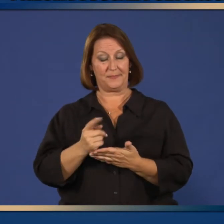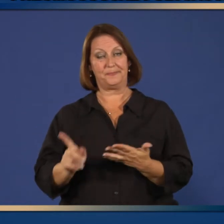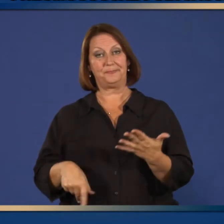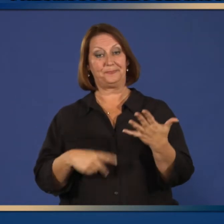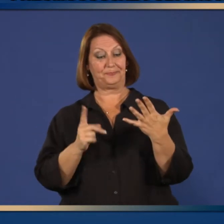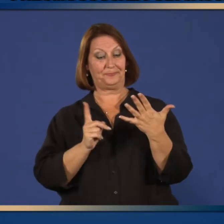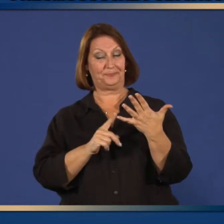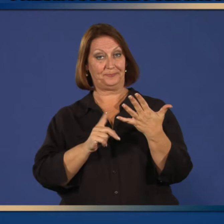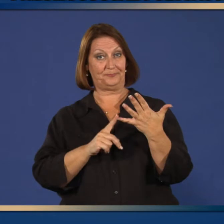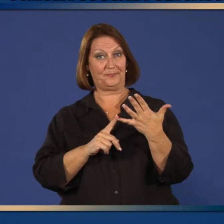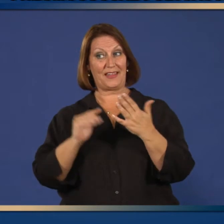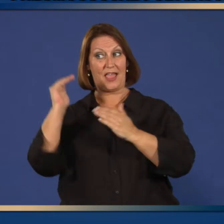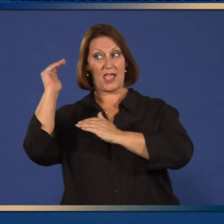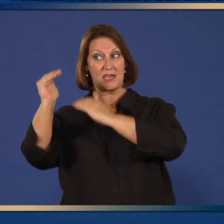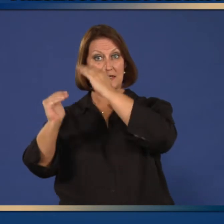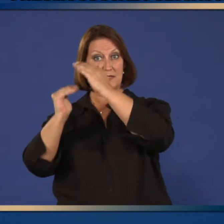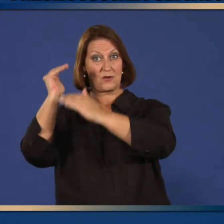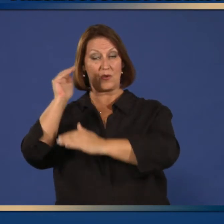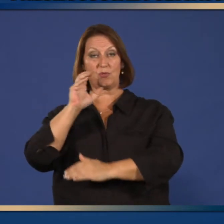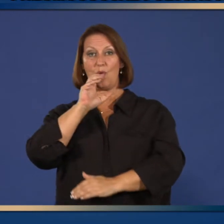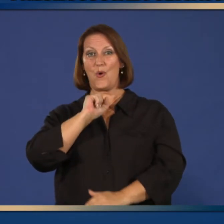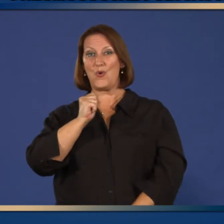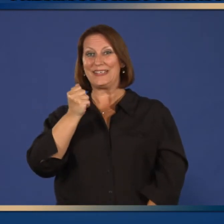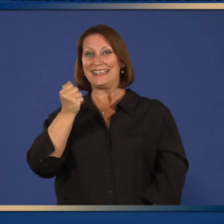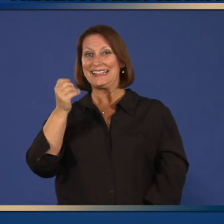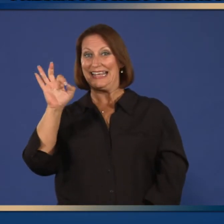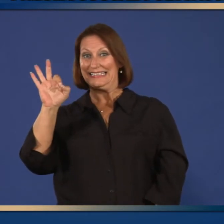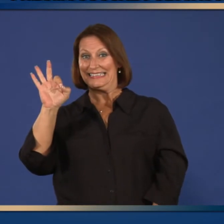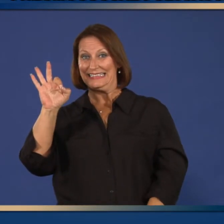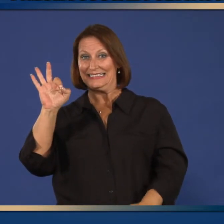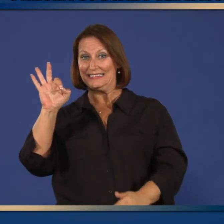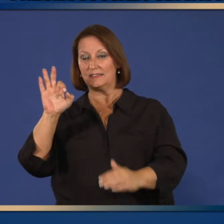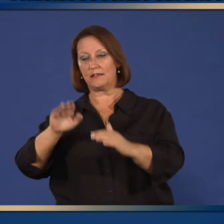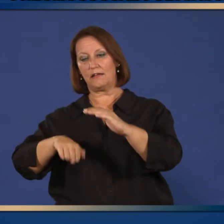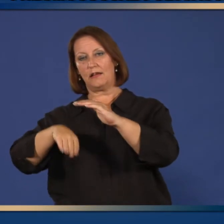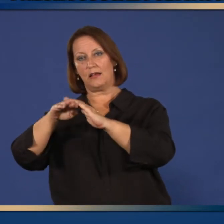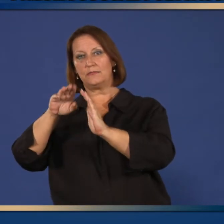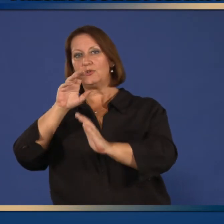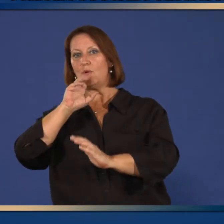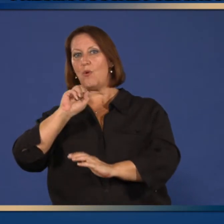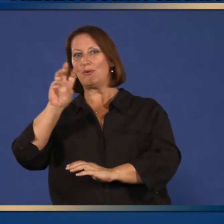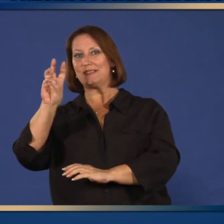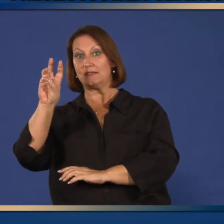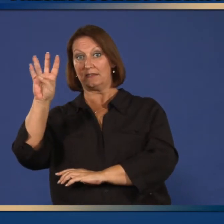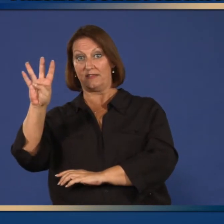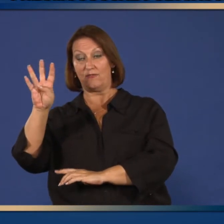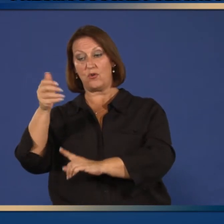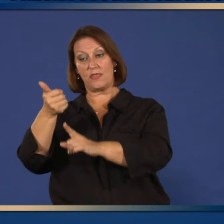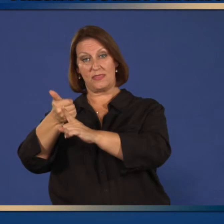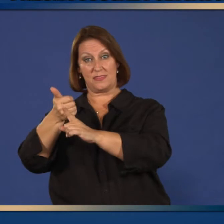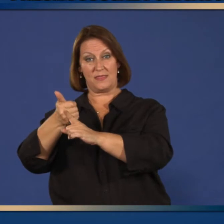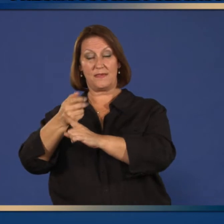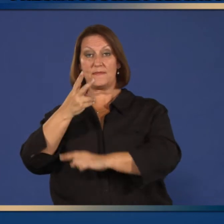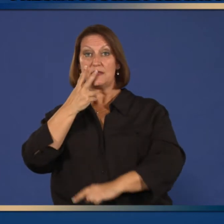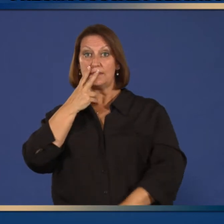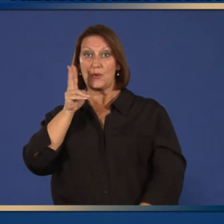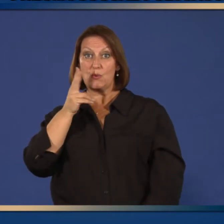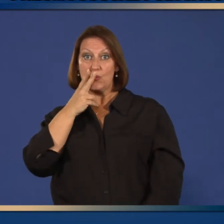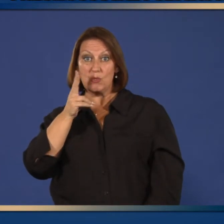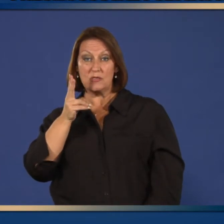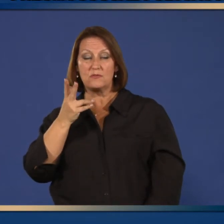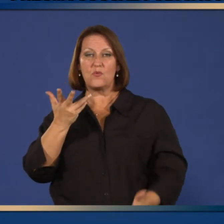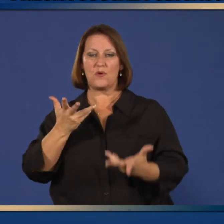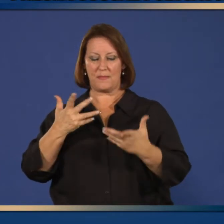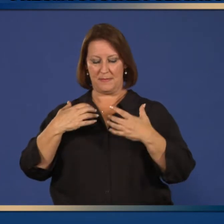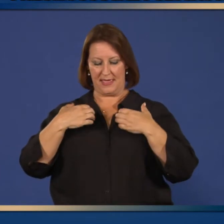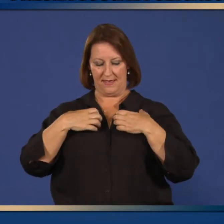Any adult 19 through 64 years of age who is a